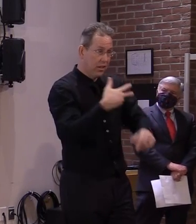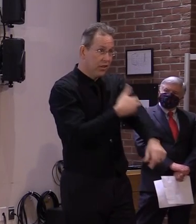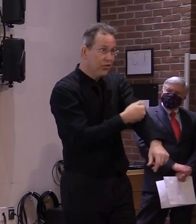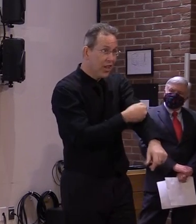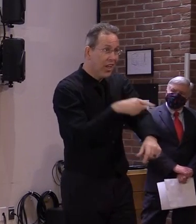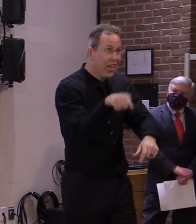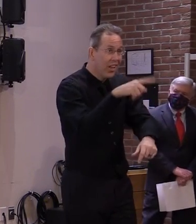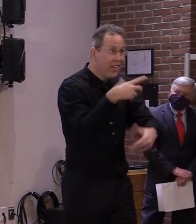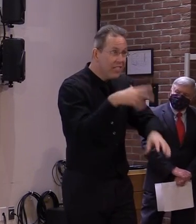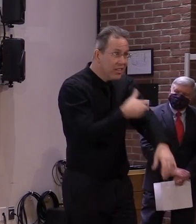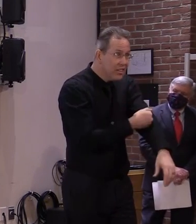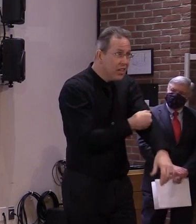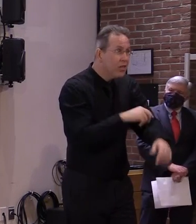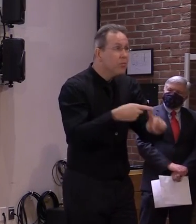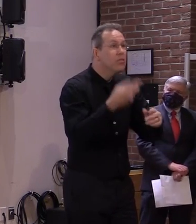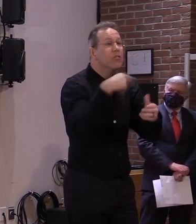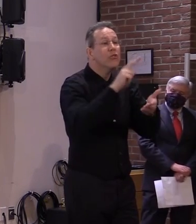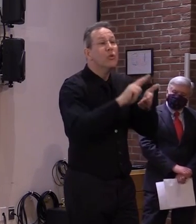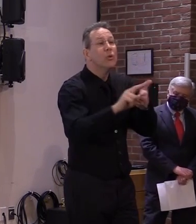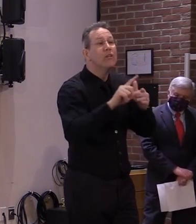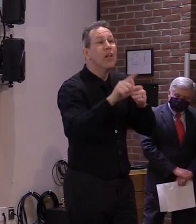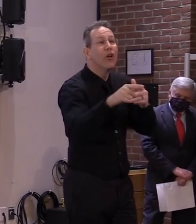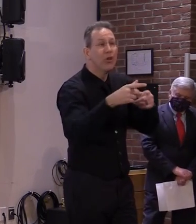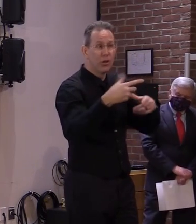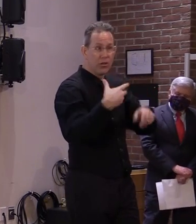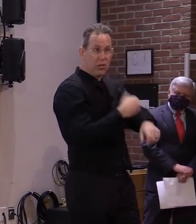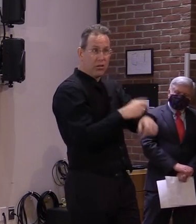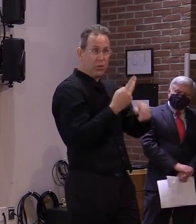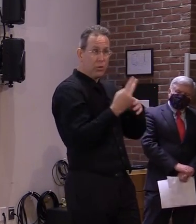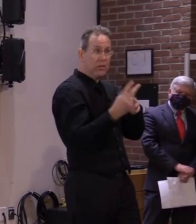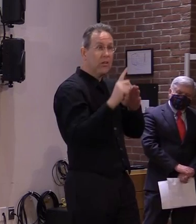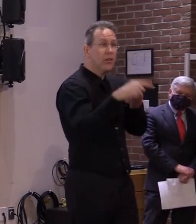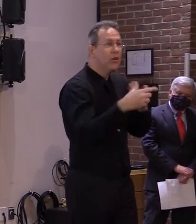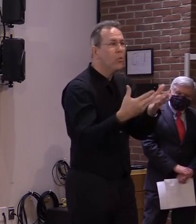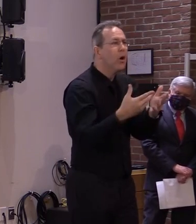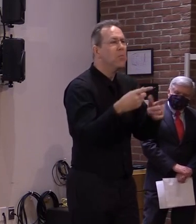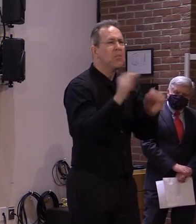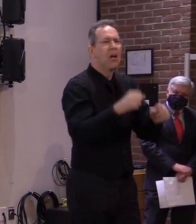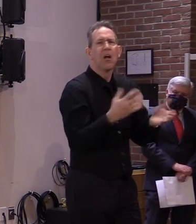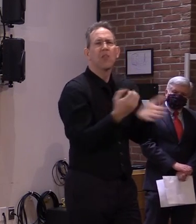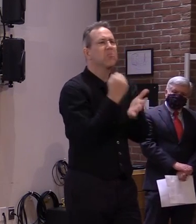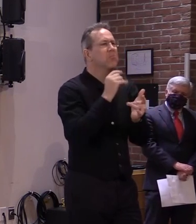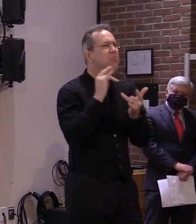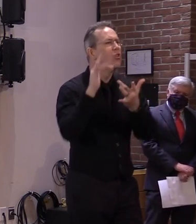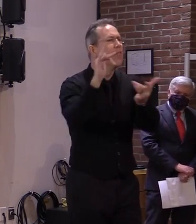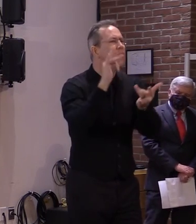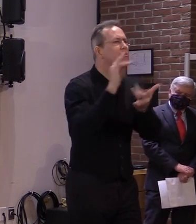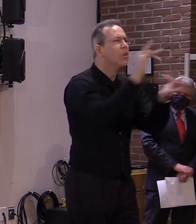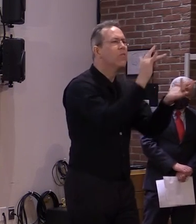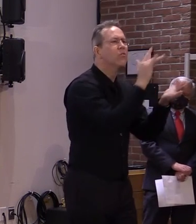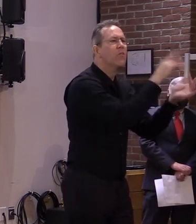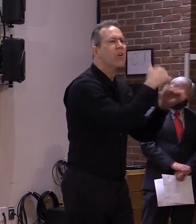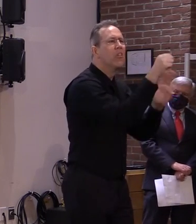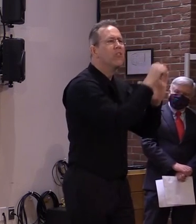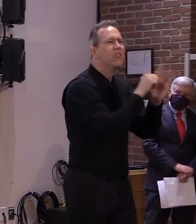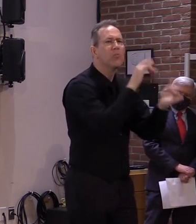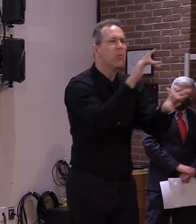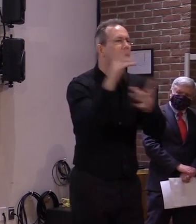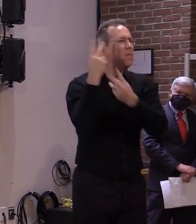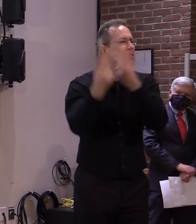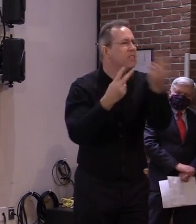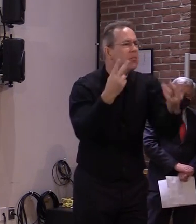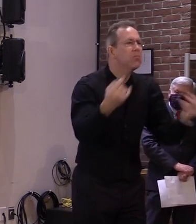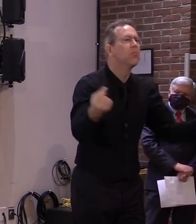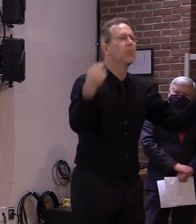without quarantine as well. Building on this, I'm now announcing the first step as it relates to our